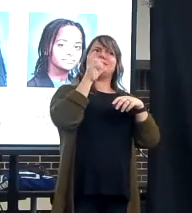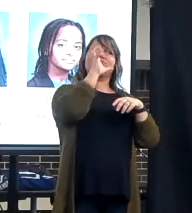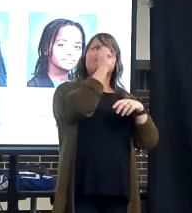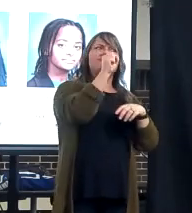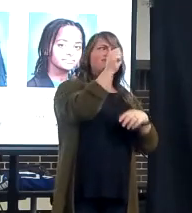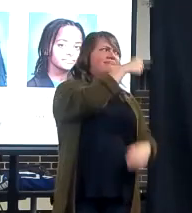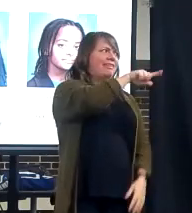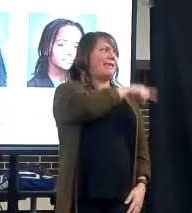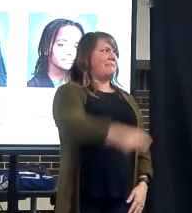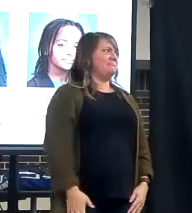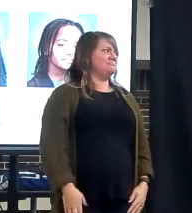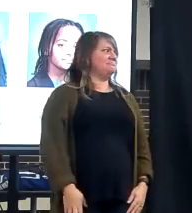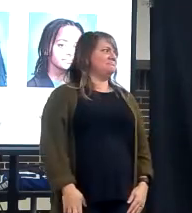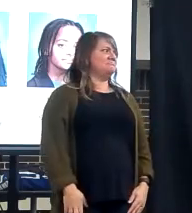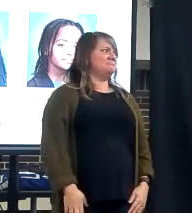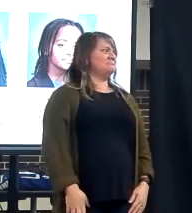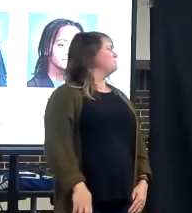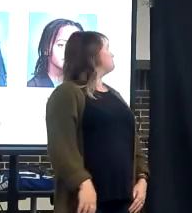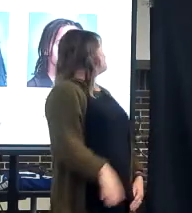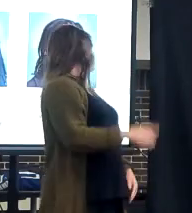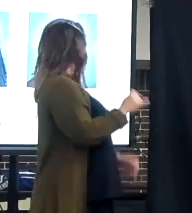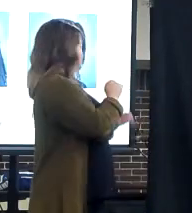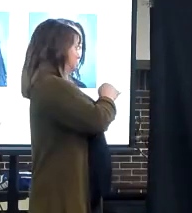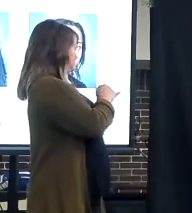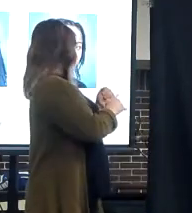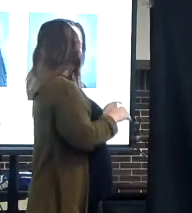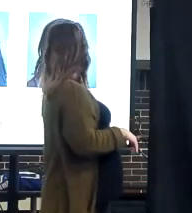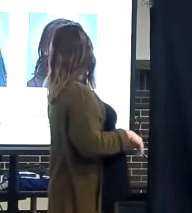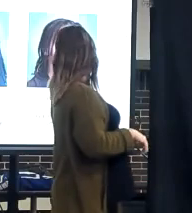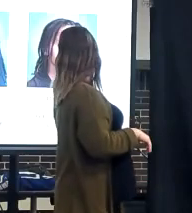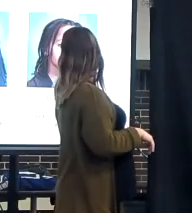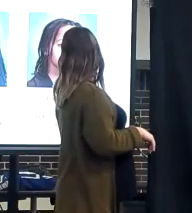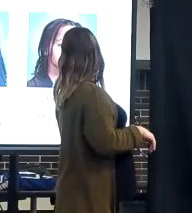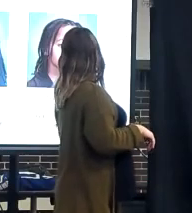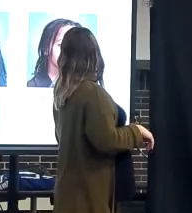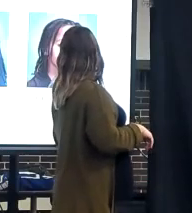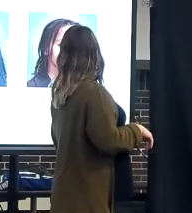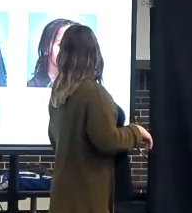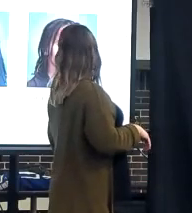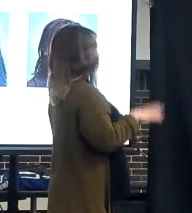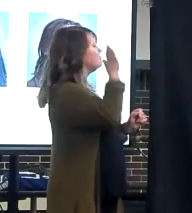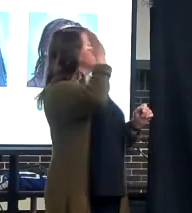And it was all really fascinating for each of them.